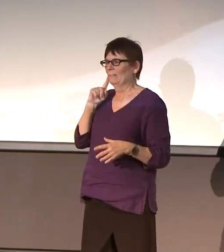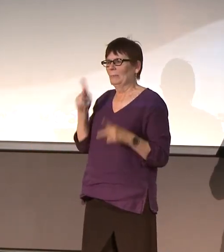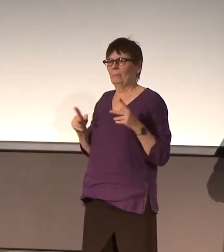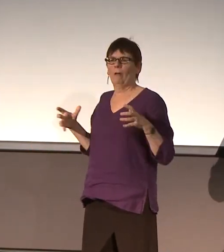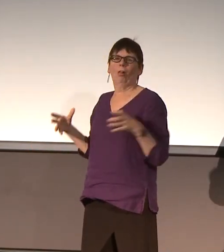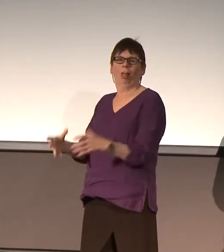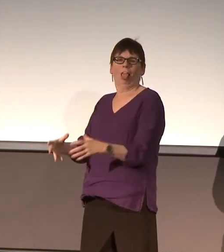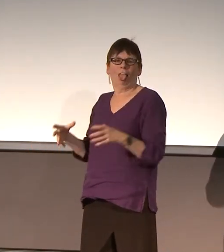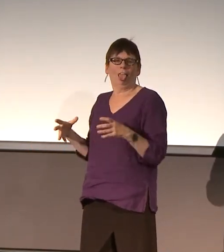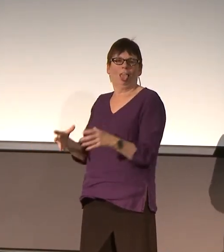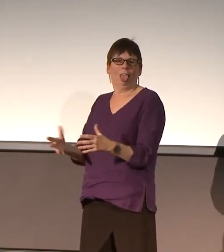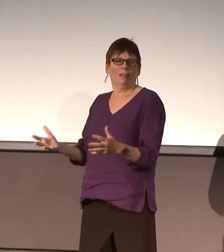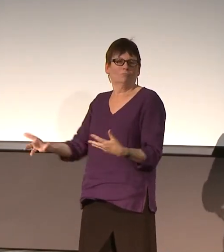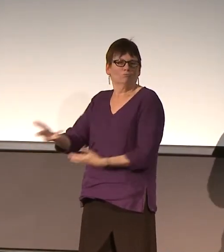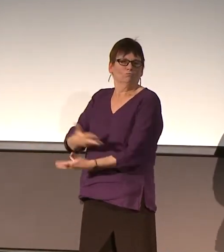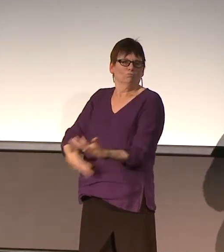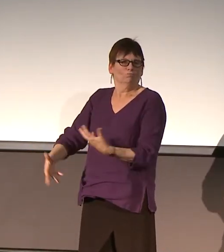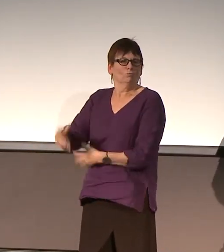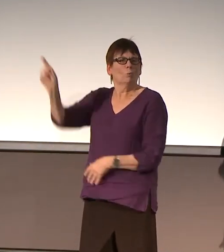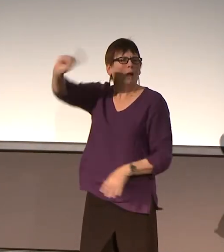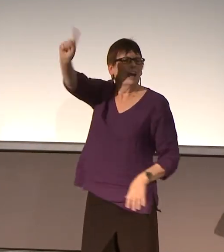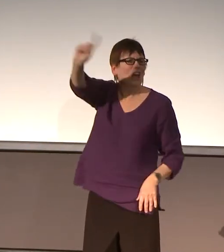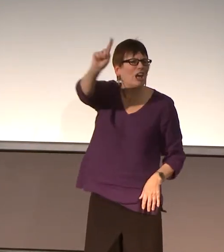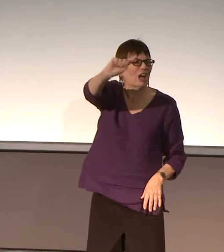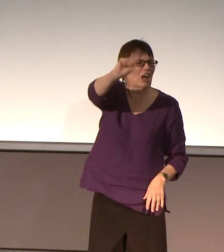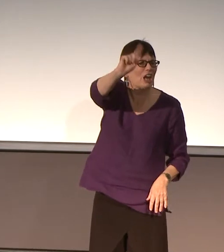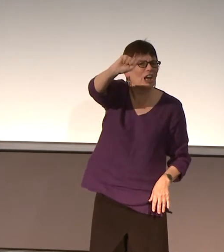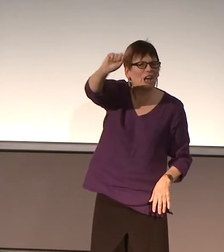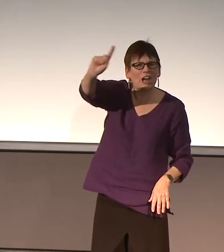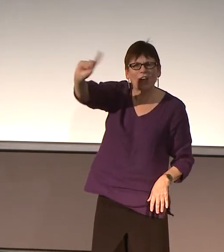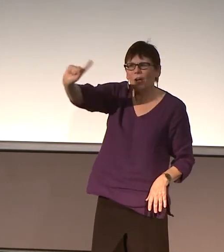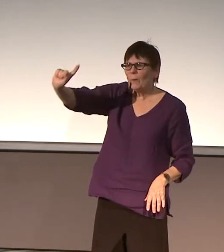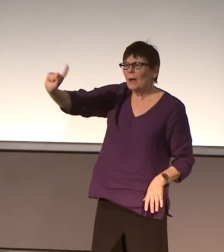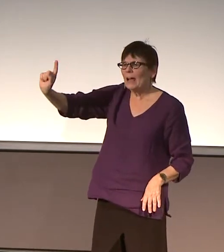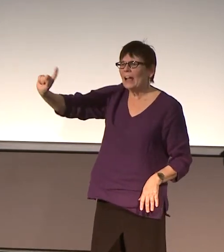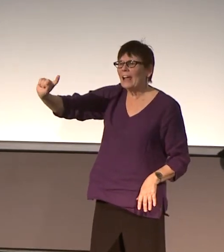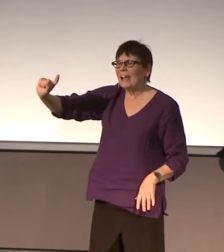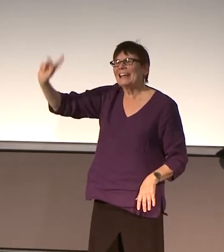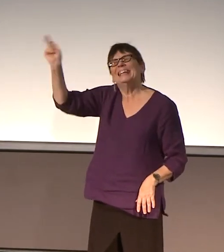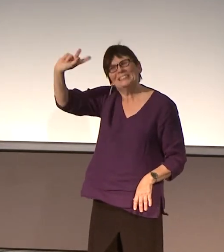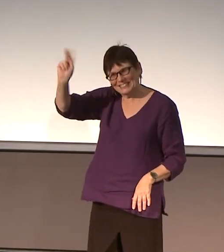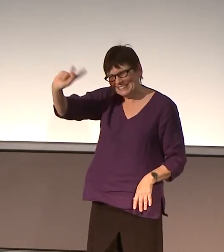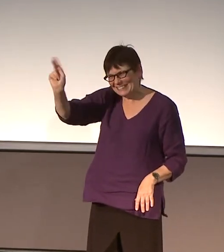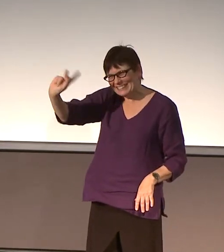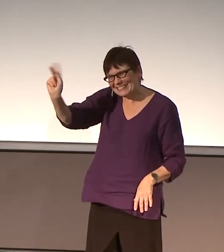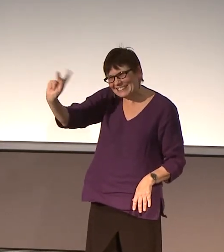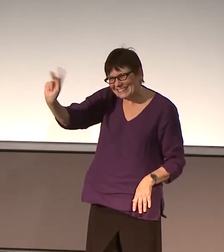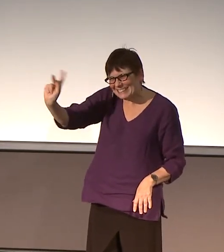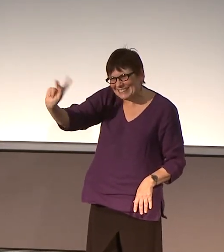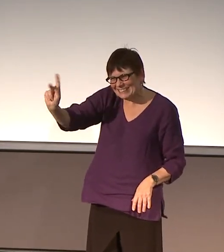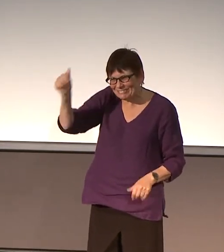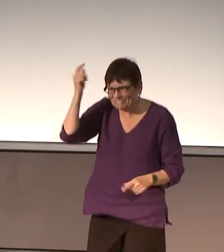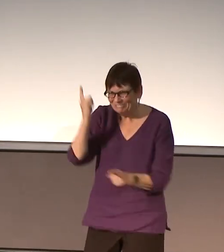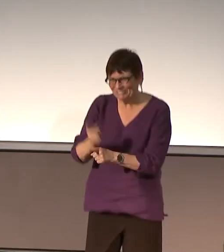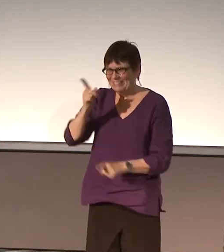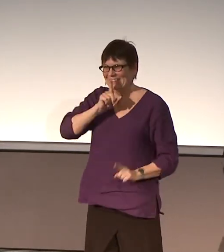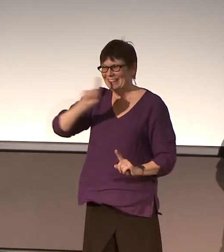where in the house do deaf people tend to gather? Where do they tend to gather? The kitchen, that's